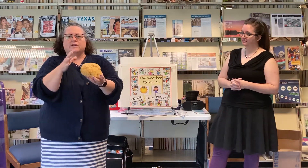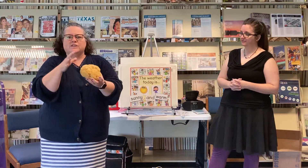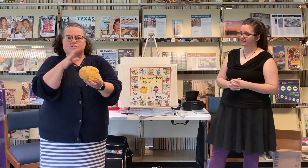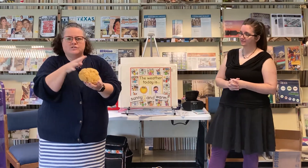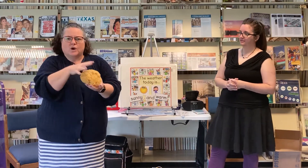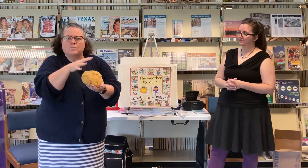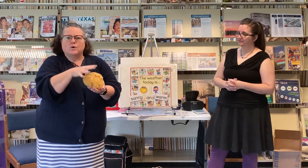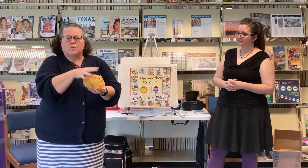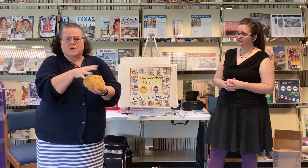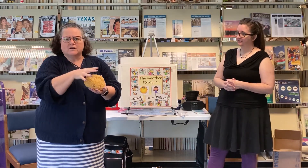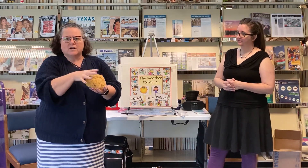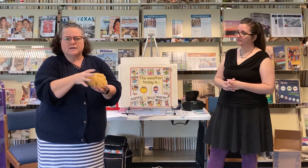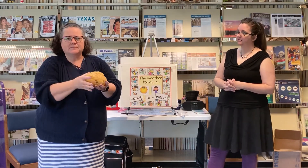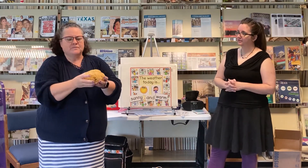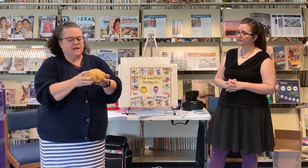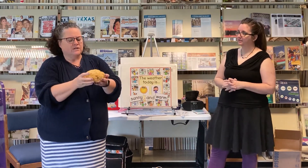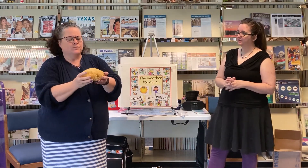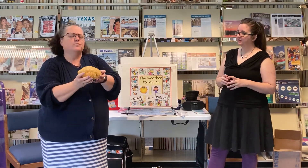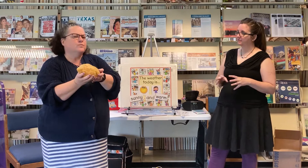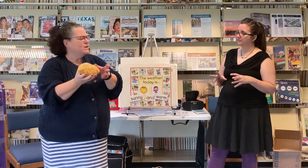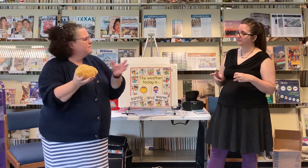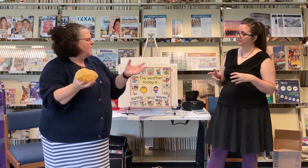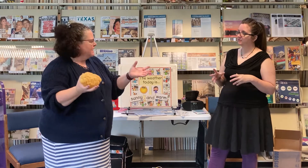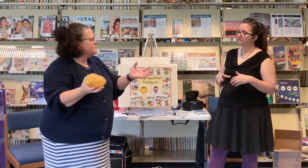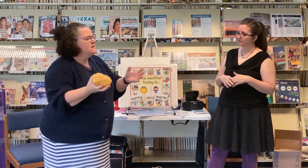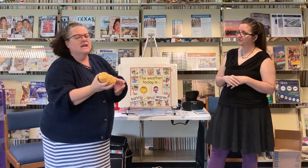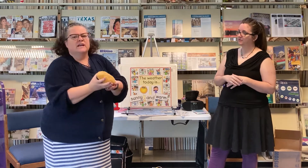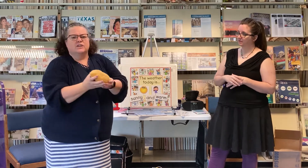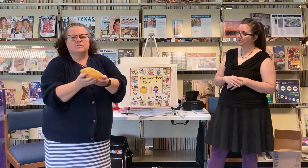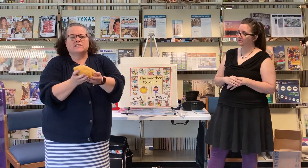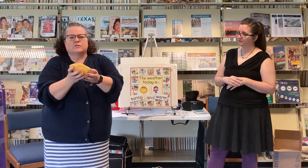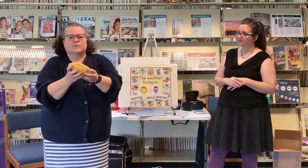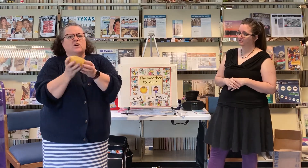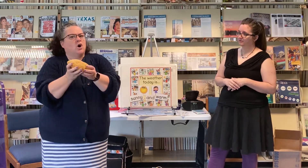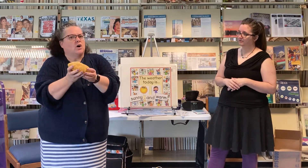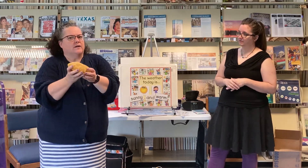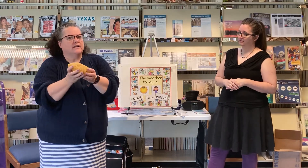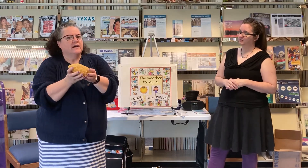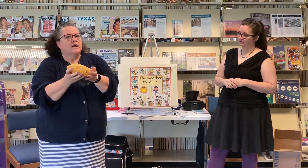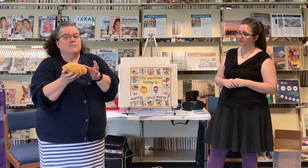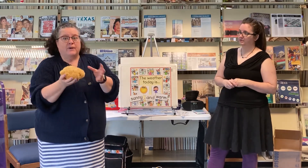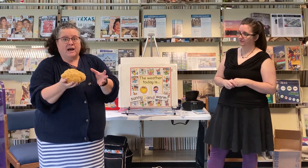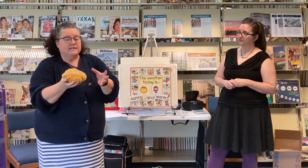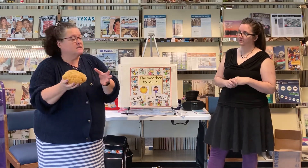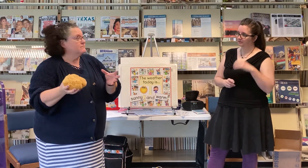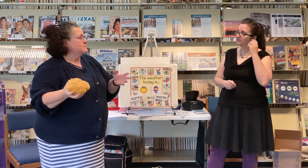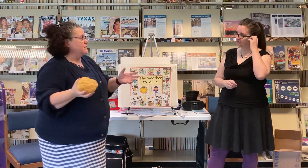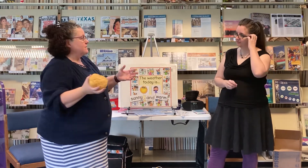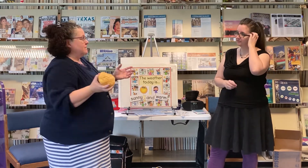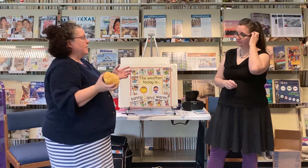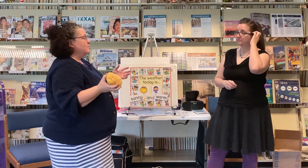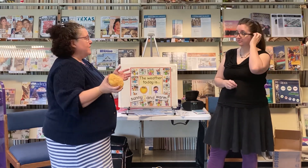When you don't put water on them, it gets hard. When you buy them, usually they're real hard, okay. But they're not